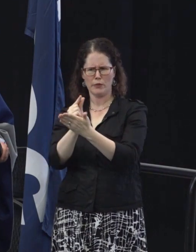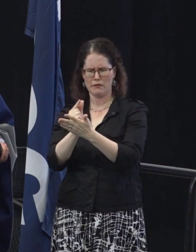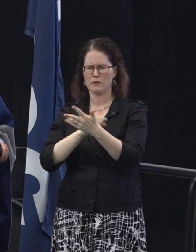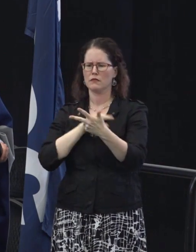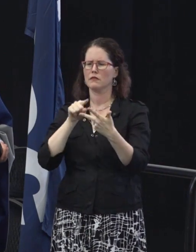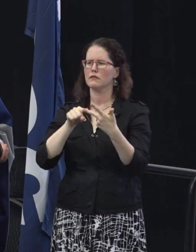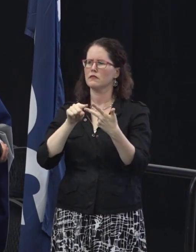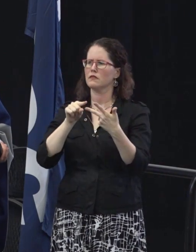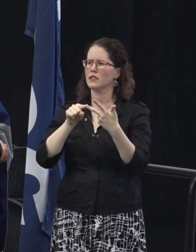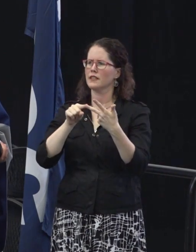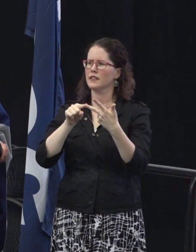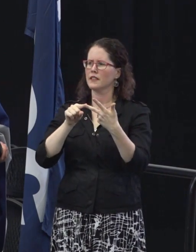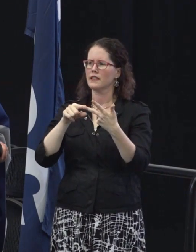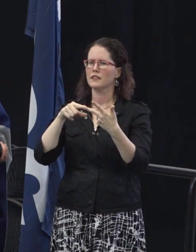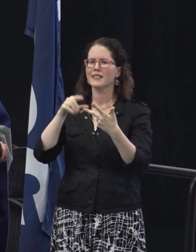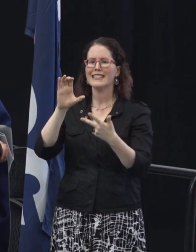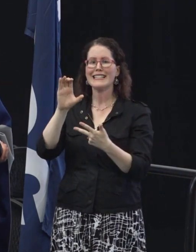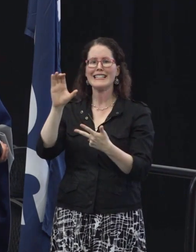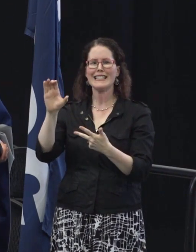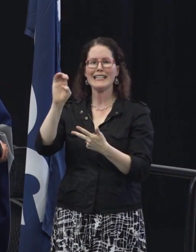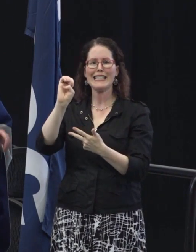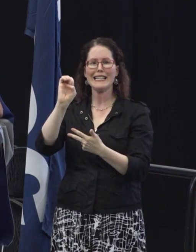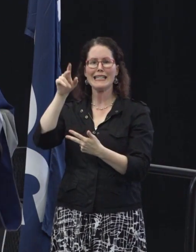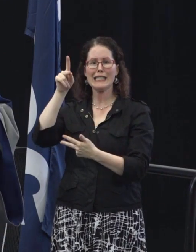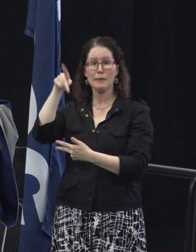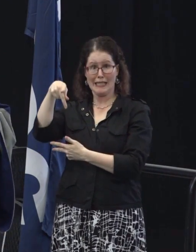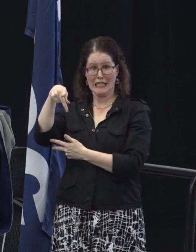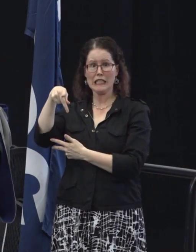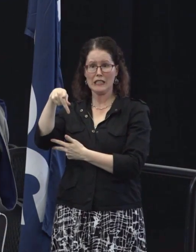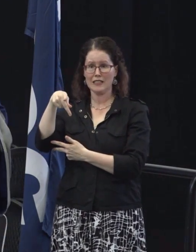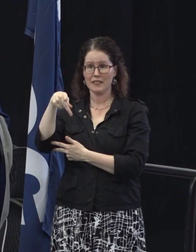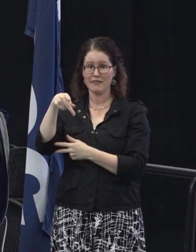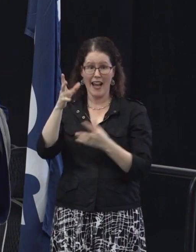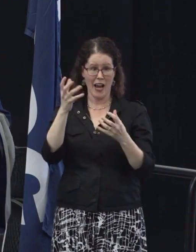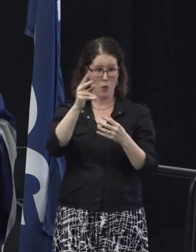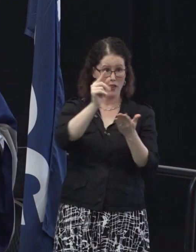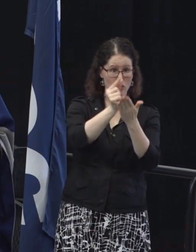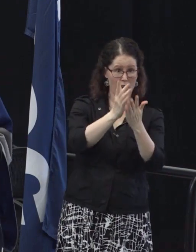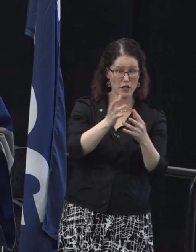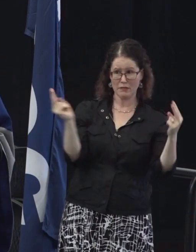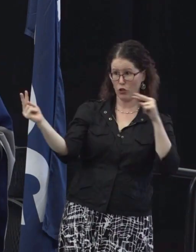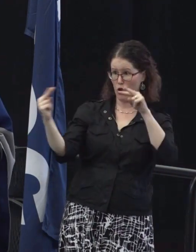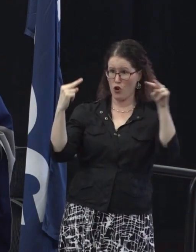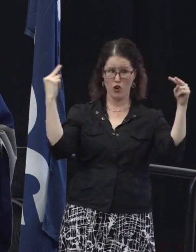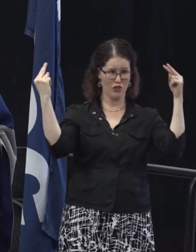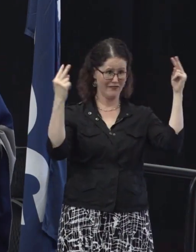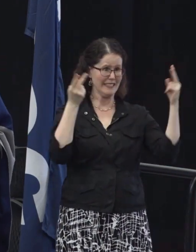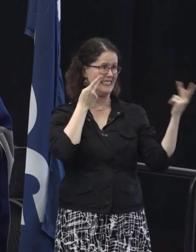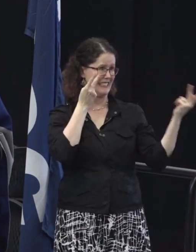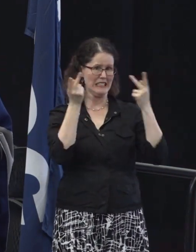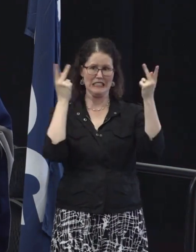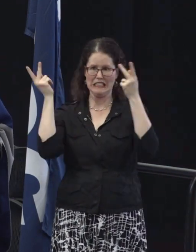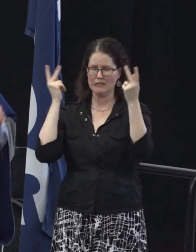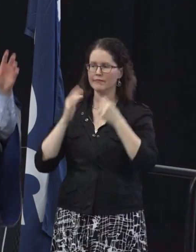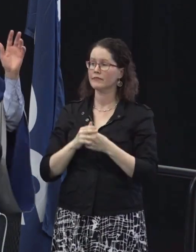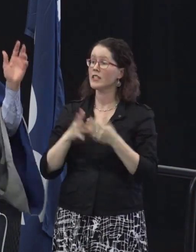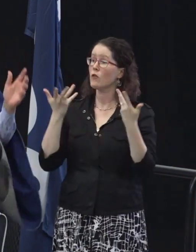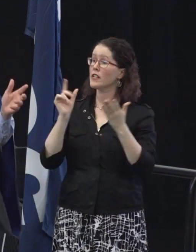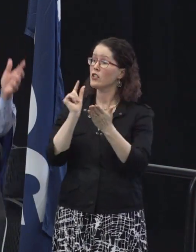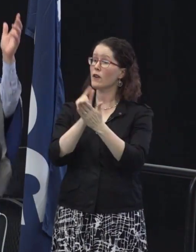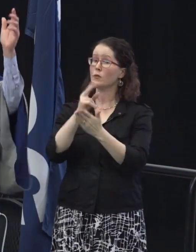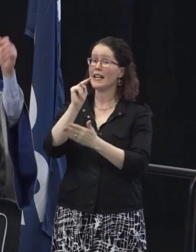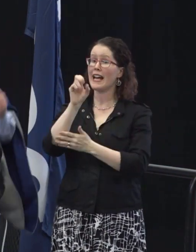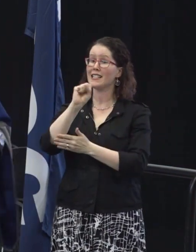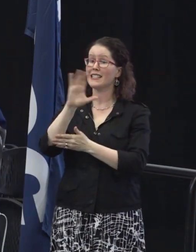are a graduate of CCEDP, and graduates, take a look around the room when they stand up, but if you're an alumnus,